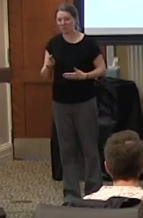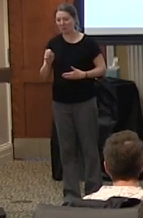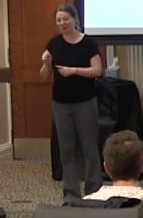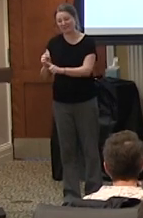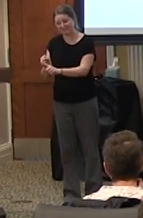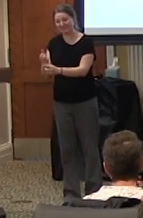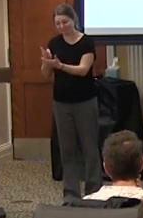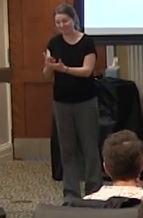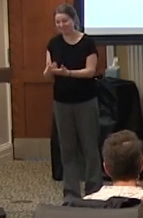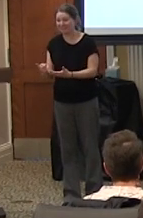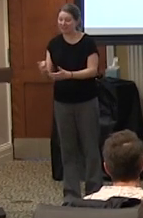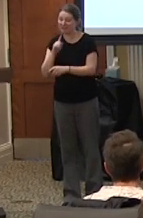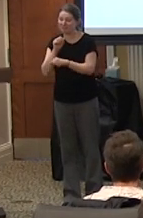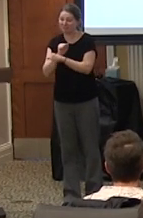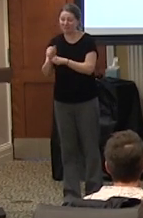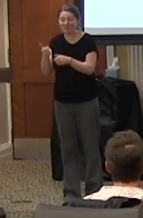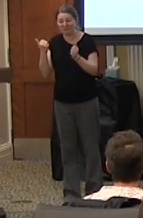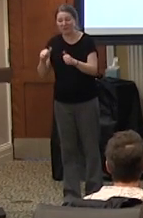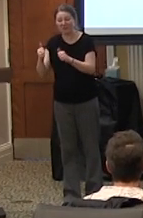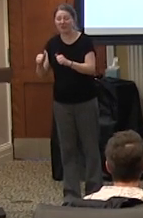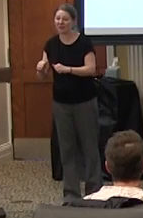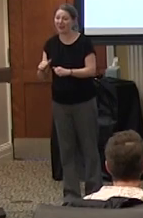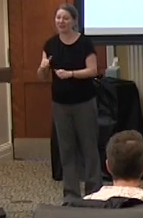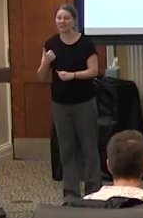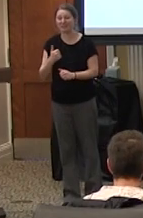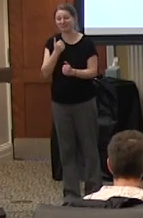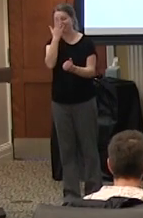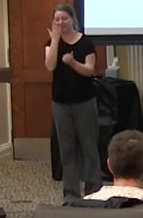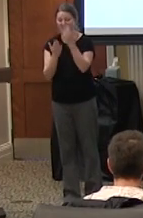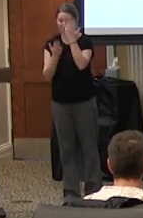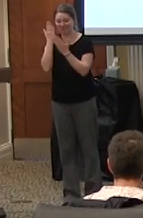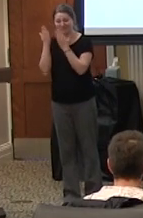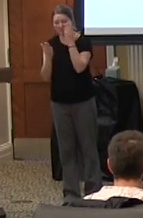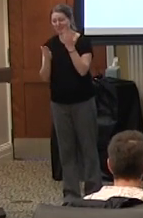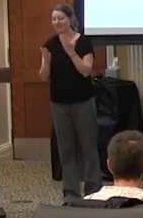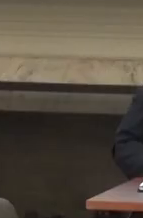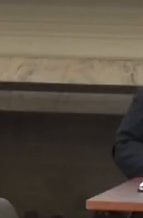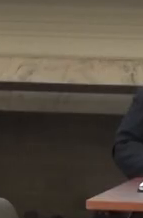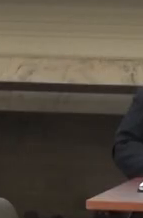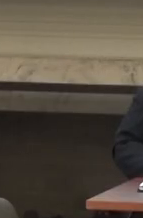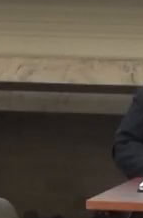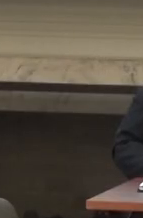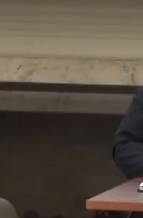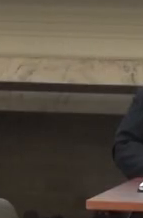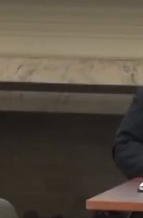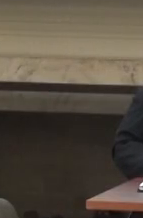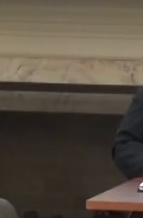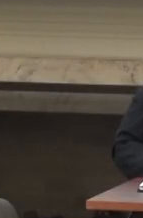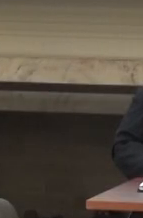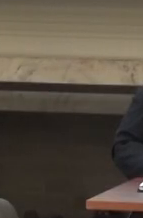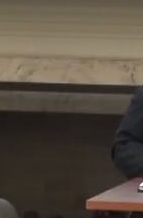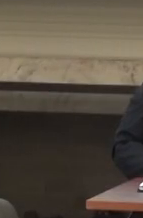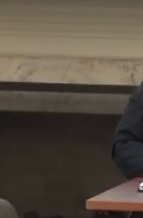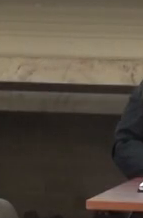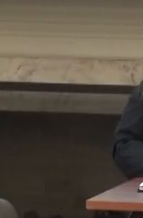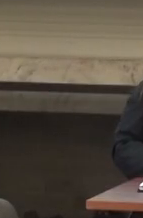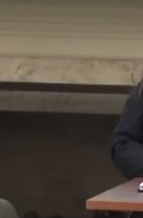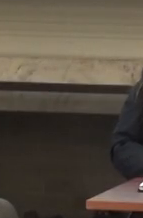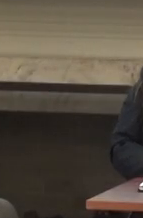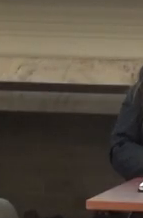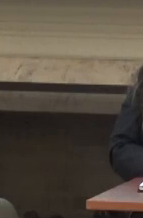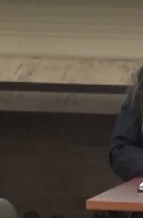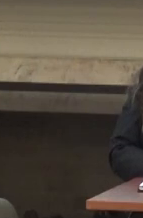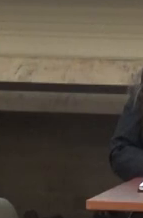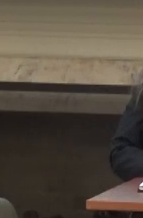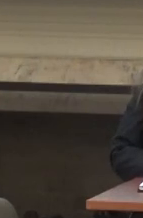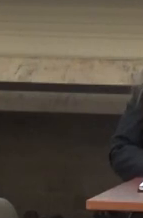to keep hoping to keep trying racism is so powerful white supremacy is so powerful that we need to remove ourselves